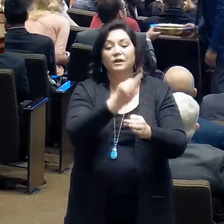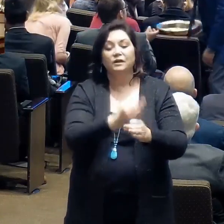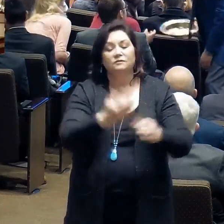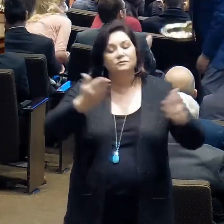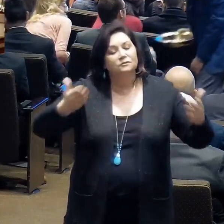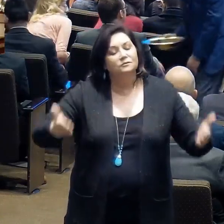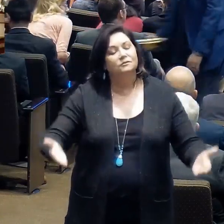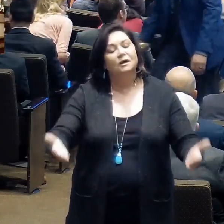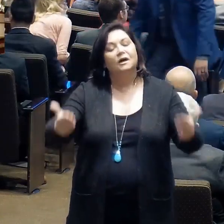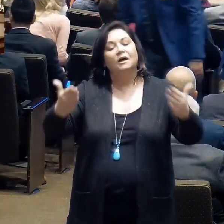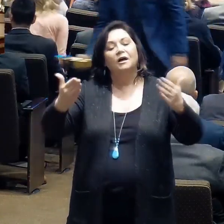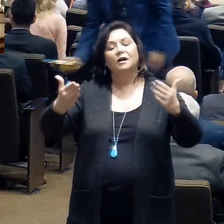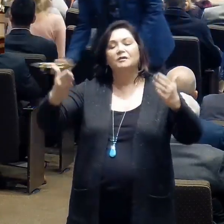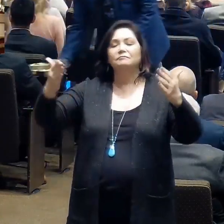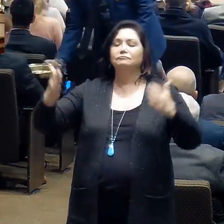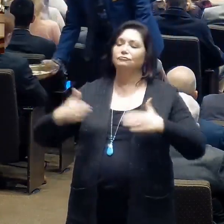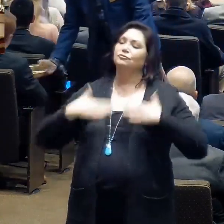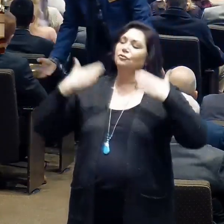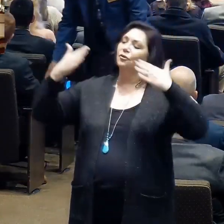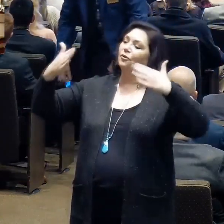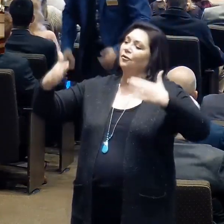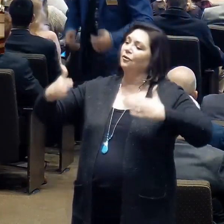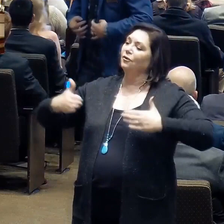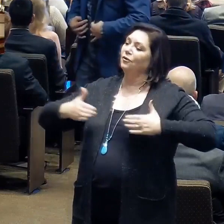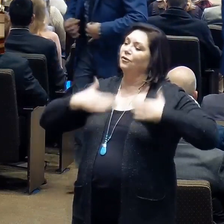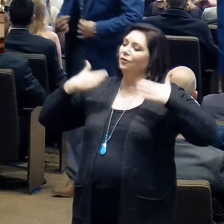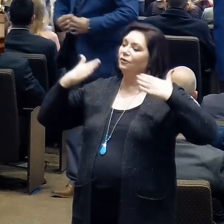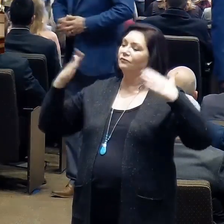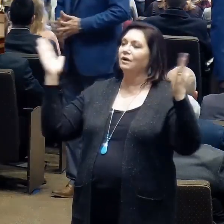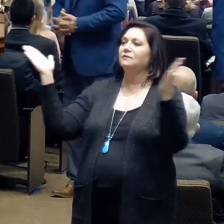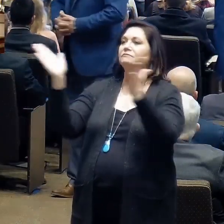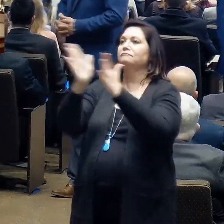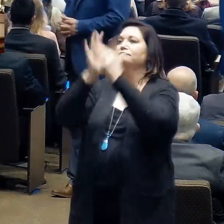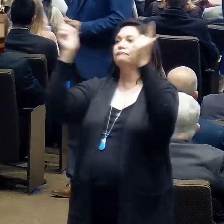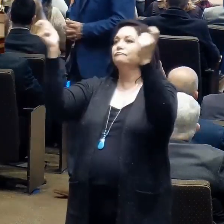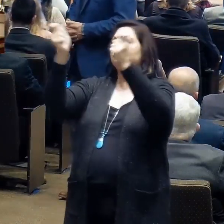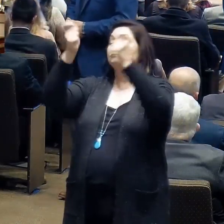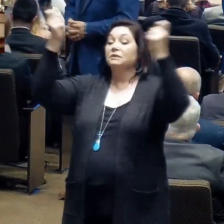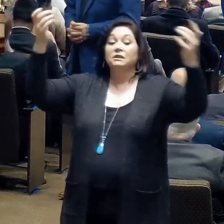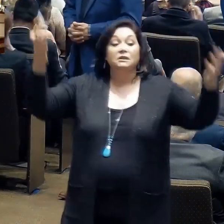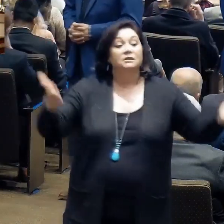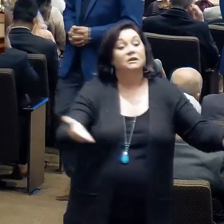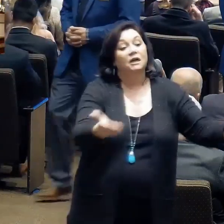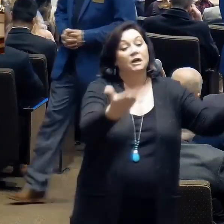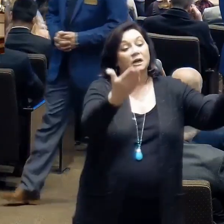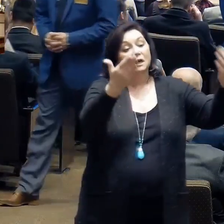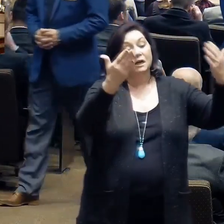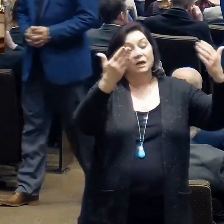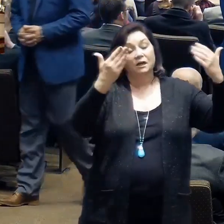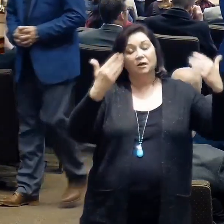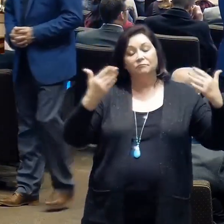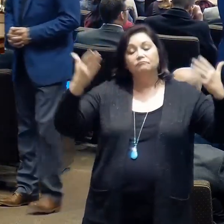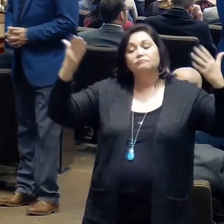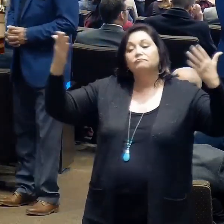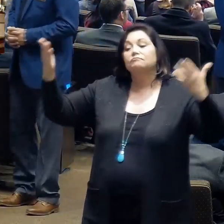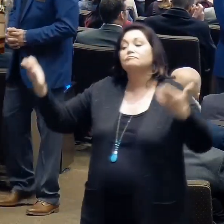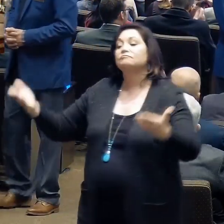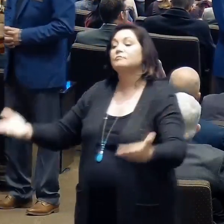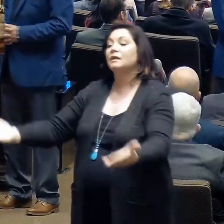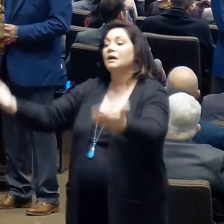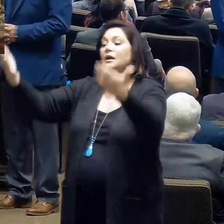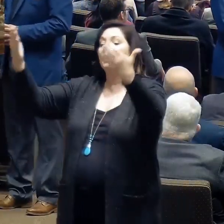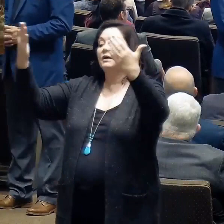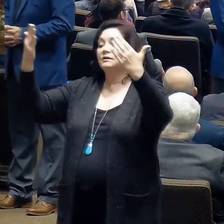and triumphant, O come ye, O come ye